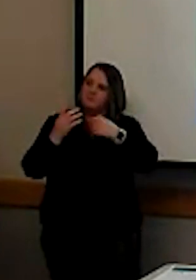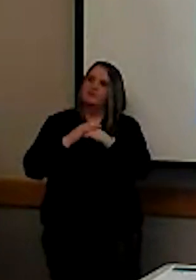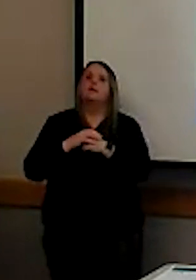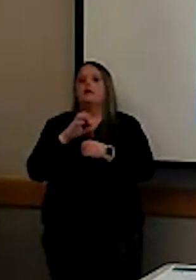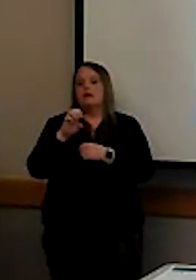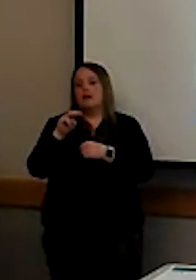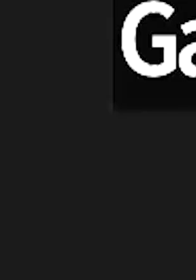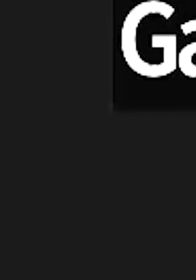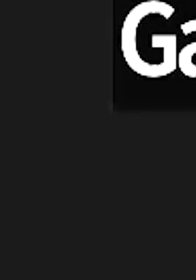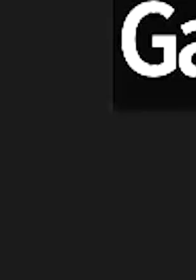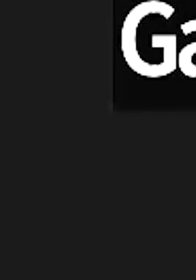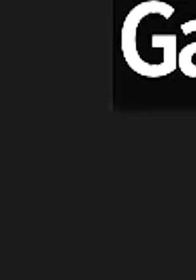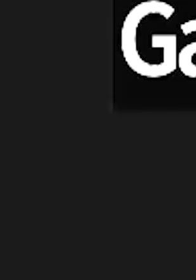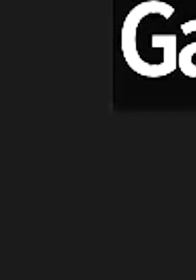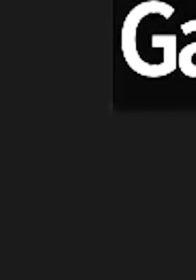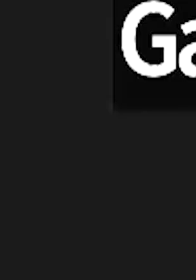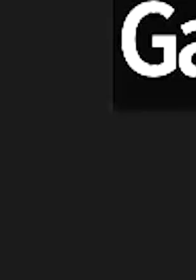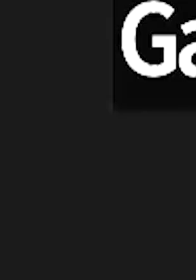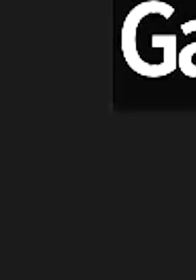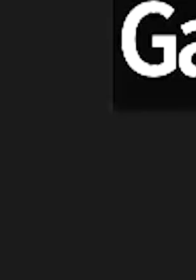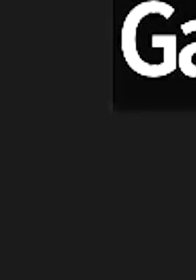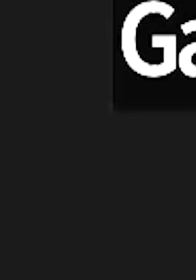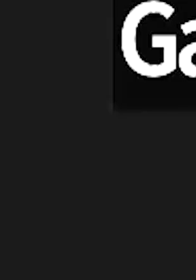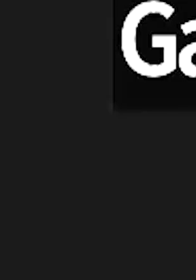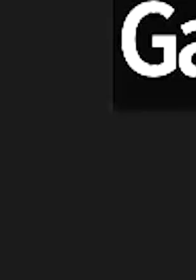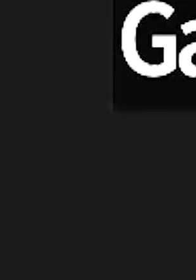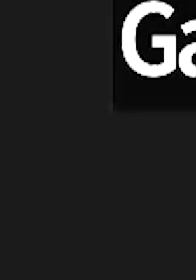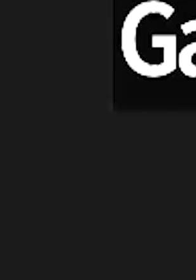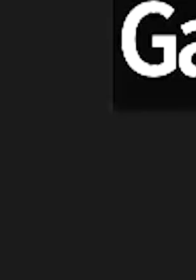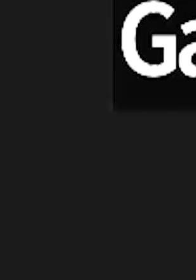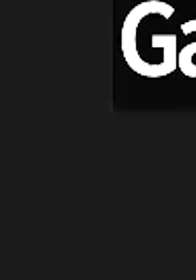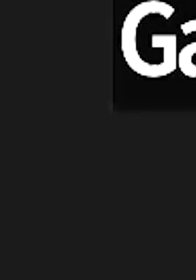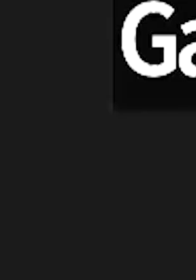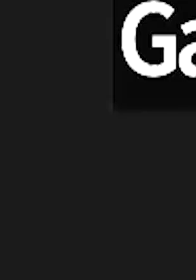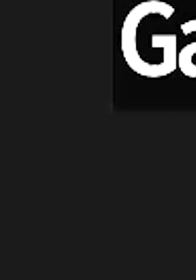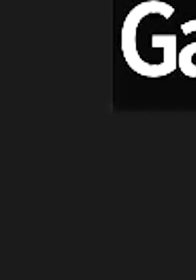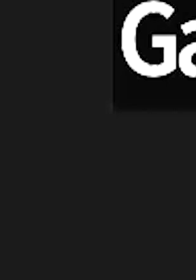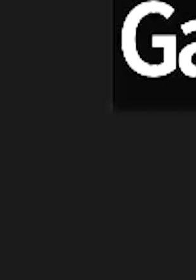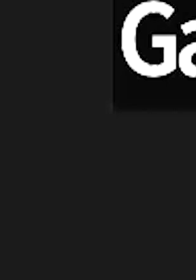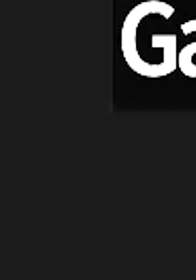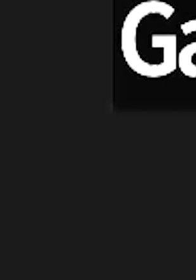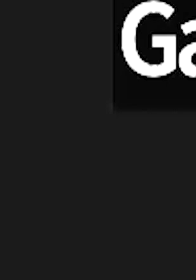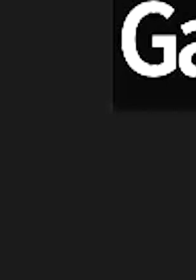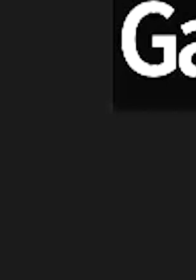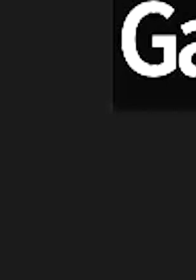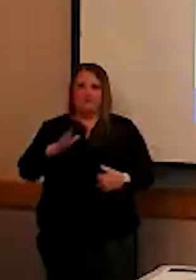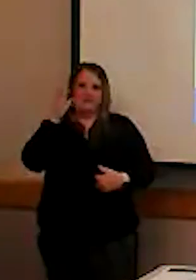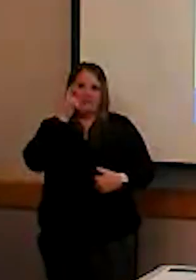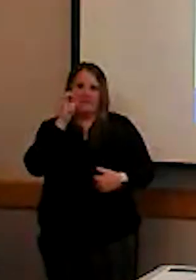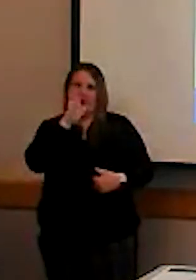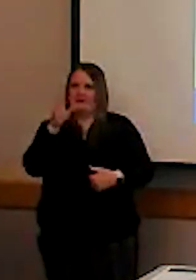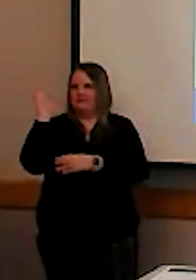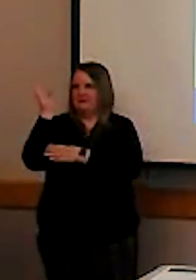So Emily took it upon herself to write a speech about her experience with cooking class. I wish you could hear her speech,